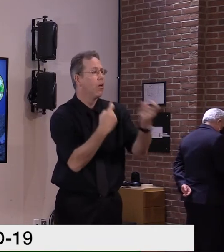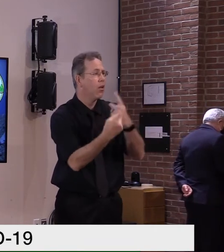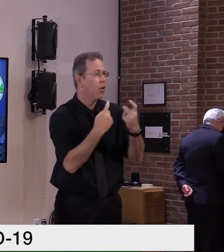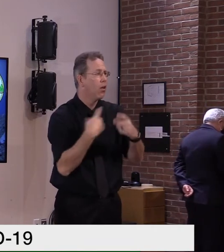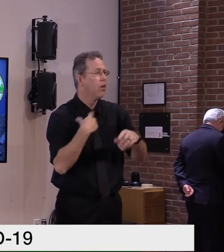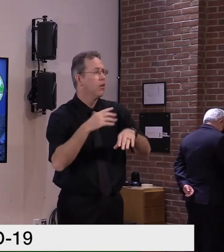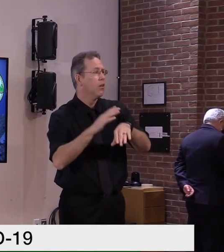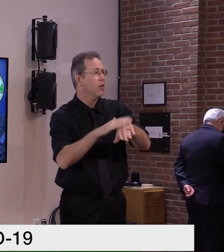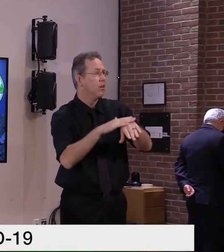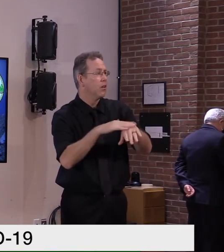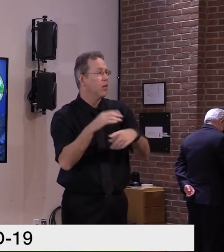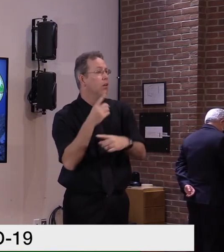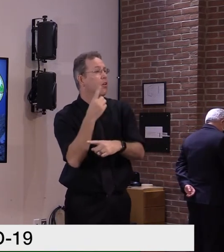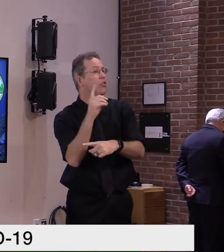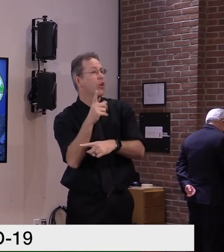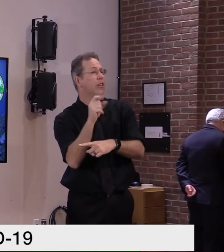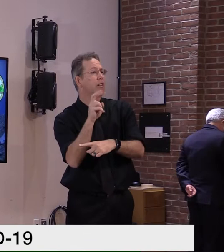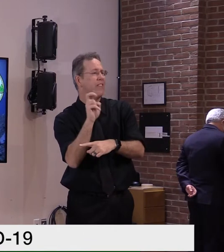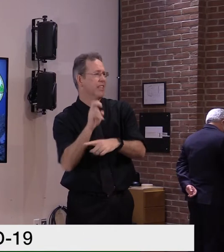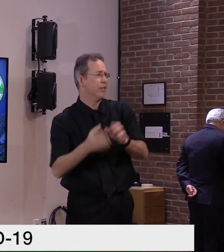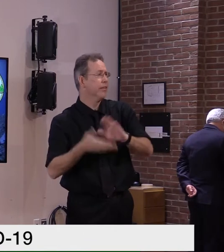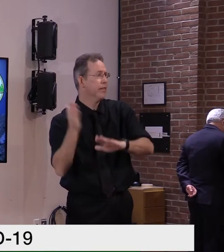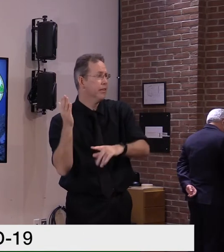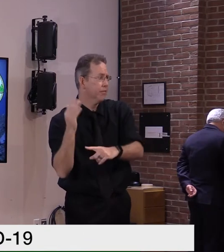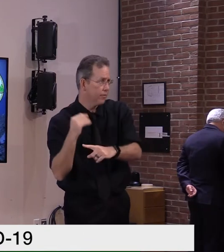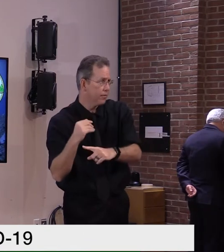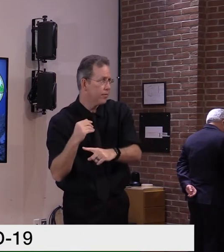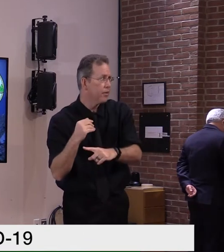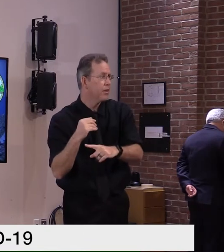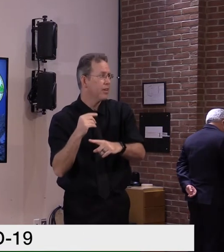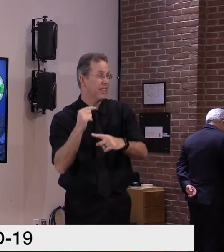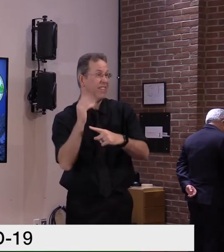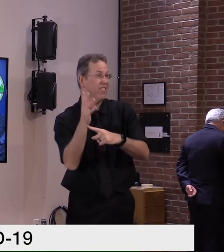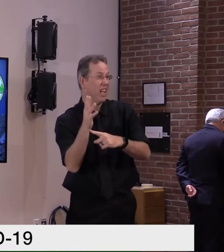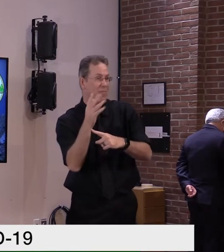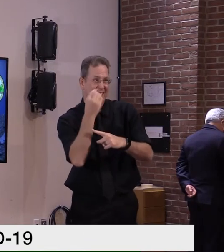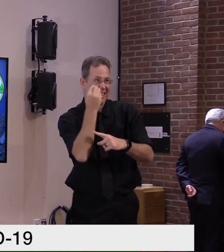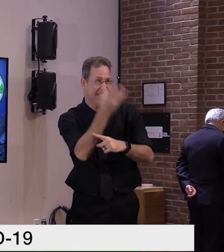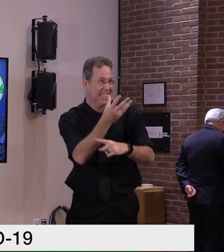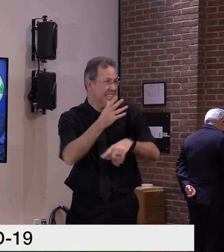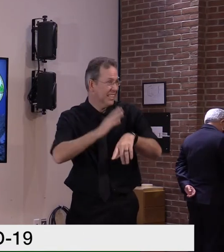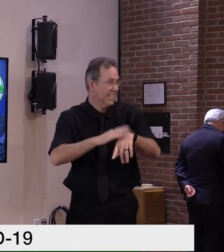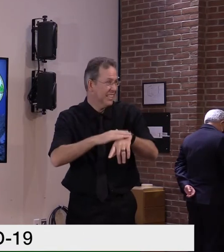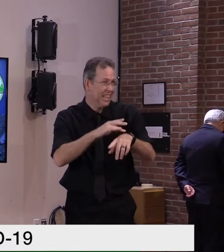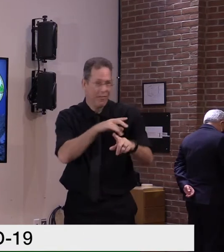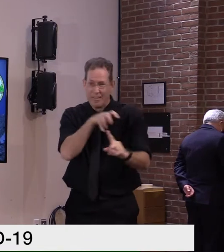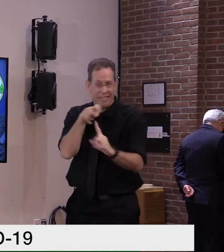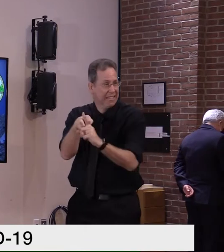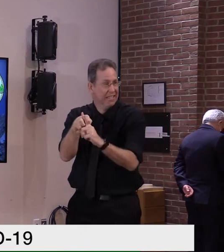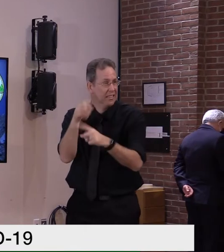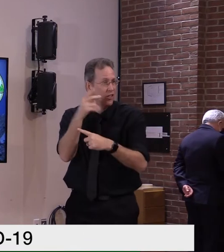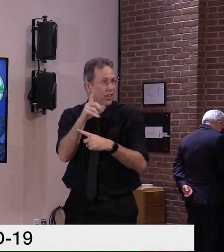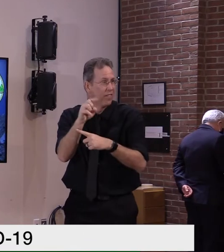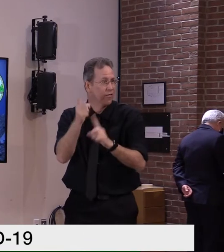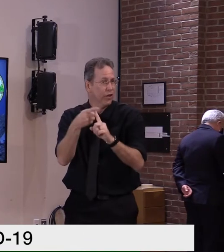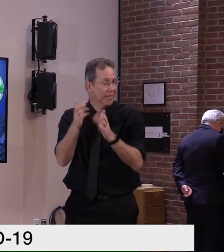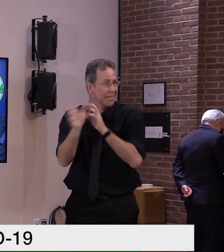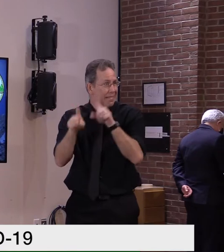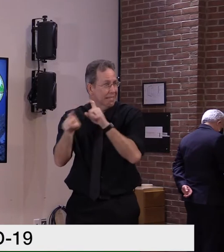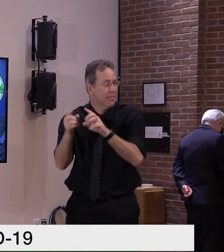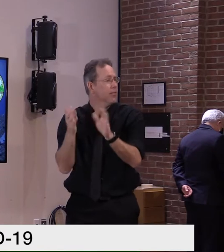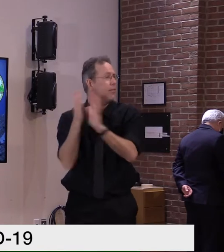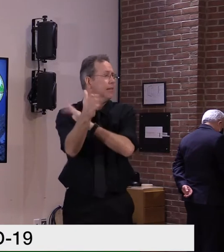Levine does have to leave for about an hour and about 5 minutes. So we'll do our best to answer questions while he's